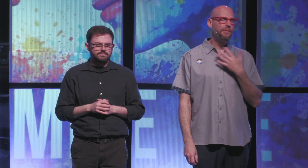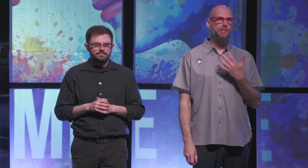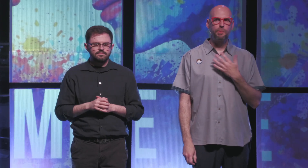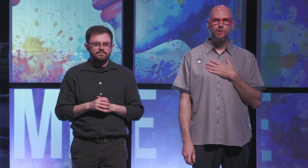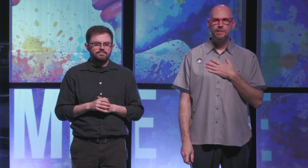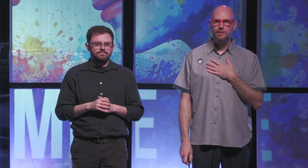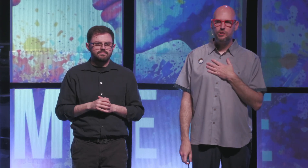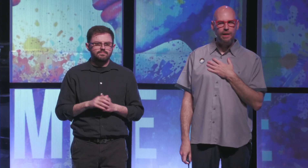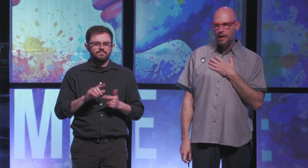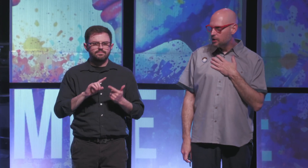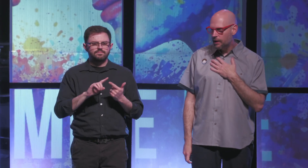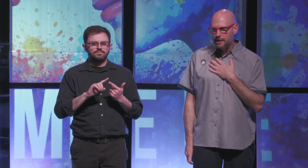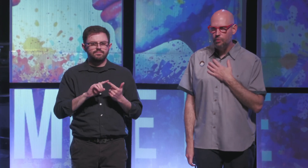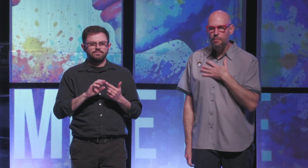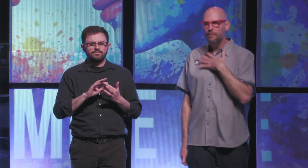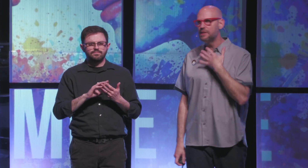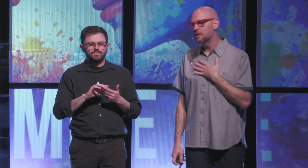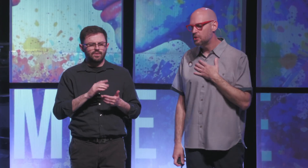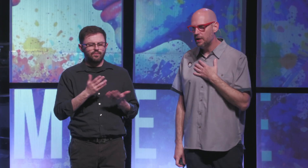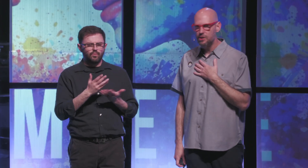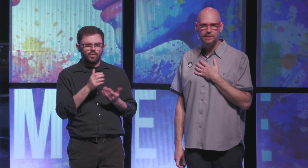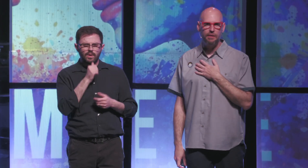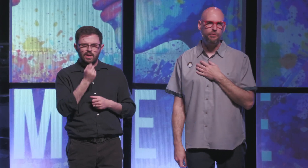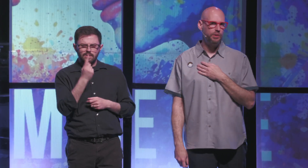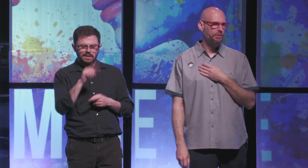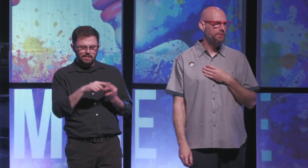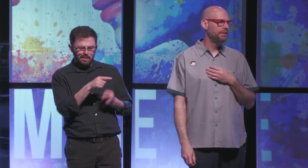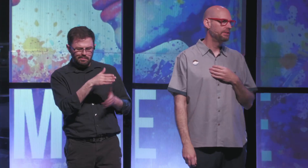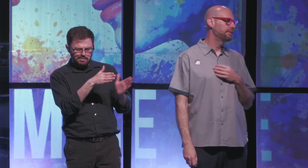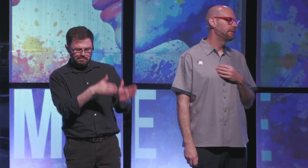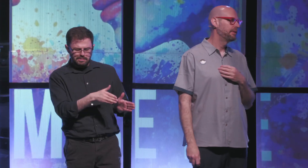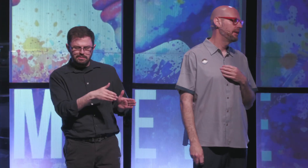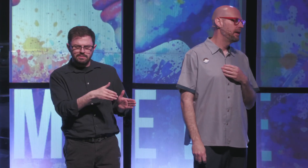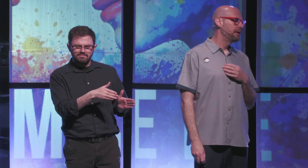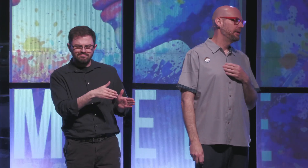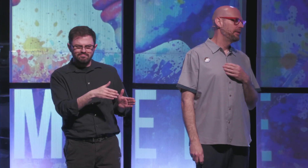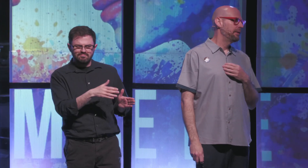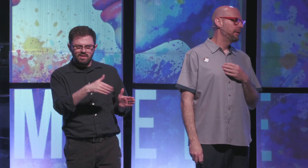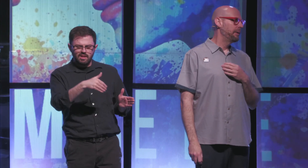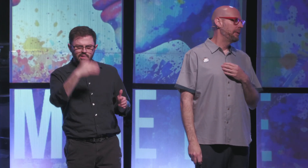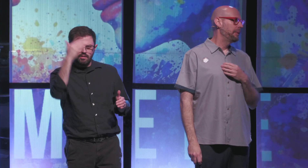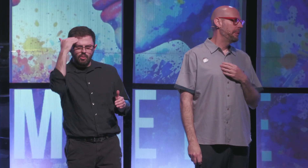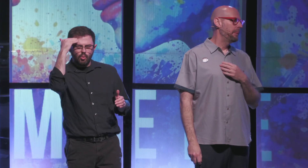What about this person do I not quite get? What about this situation is not fully revealed?